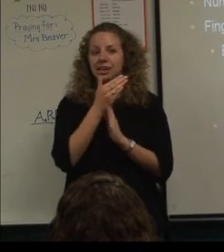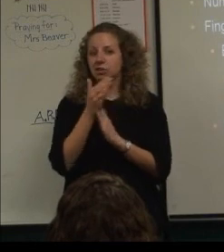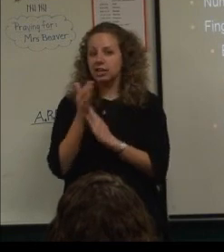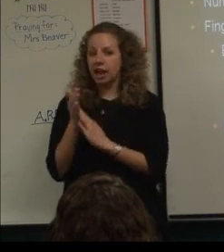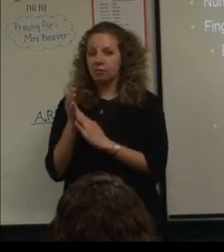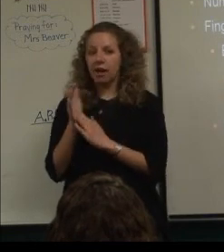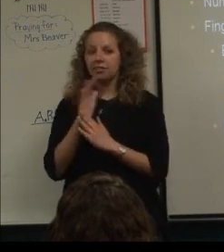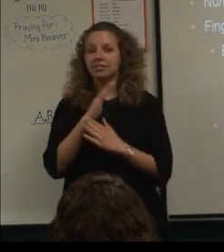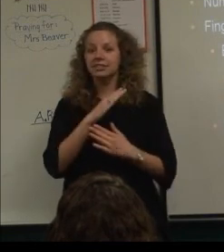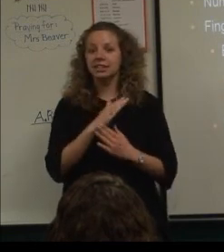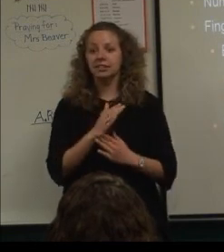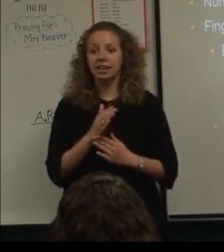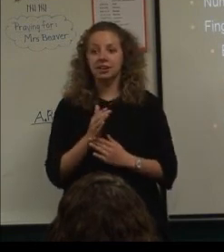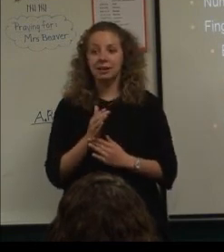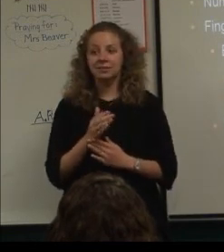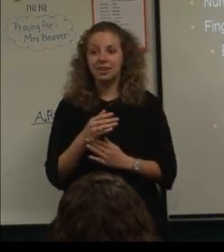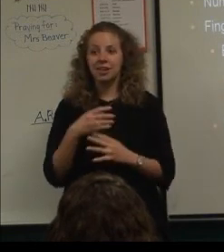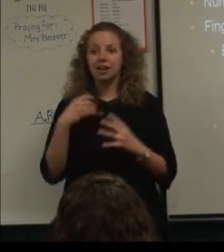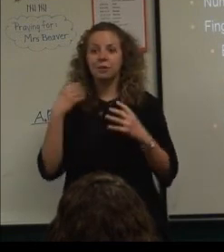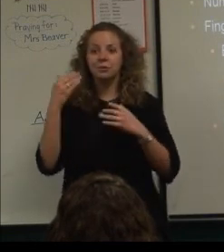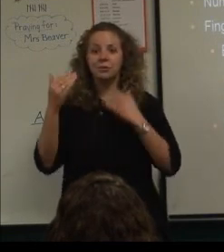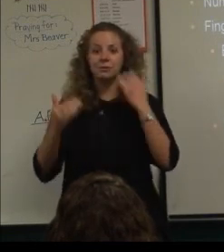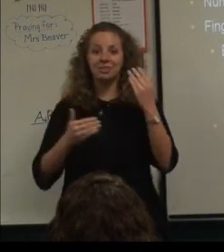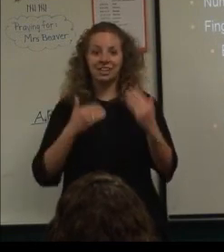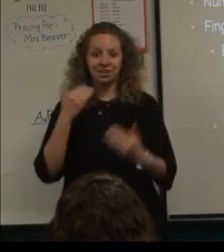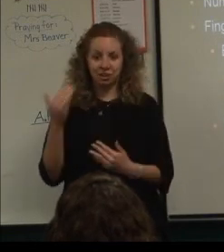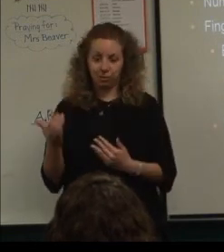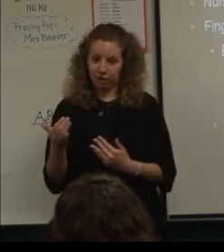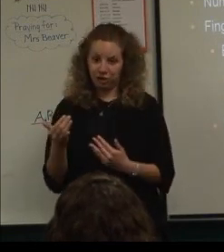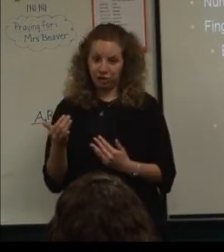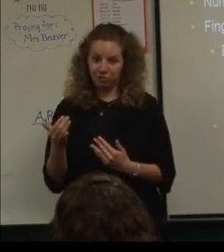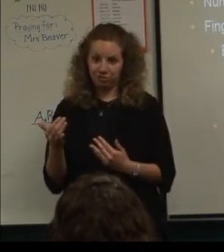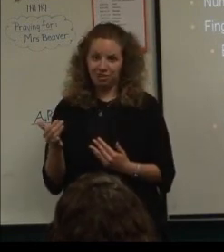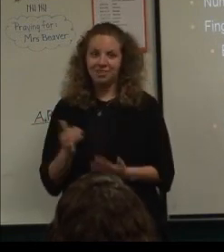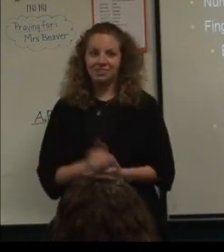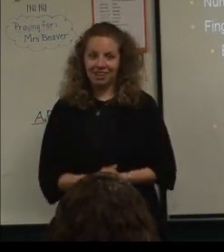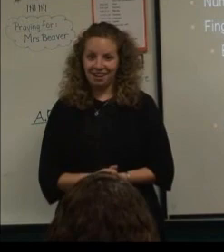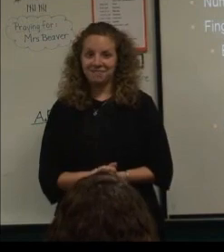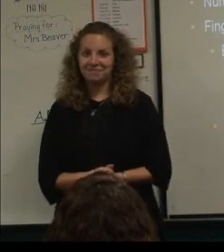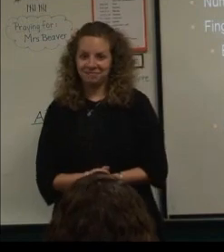sounding it out rather than saying the letter names. And that'll help you be able to catch it quicker too. Okay?